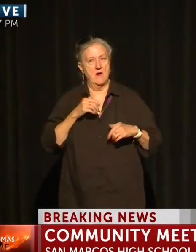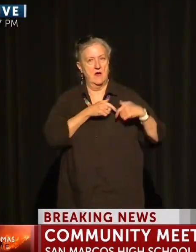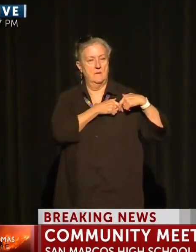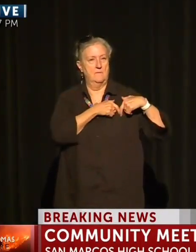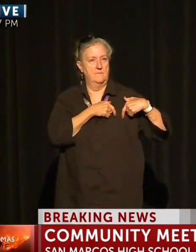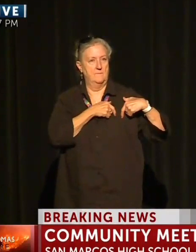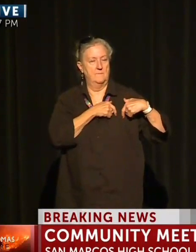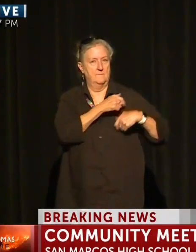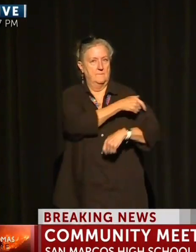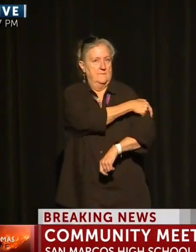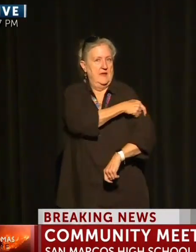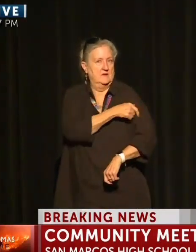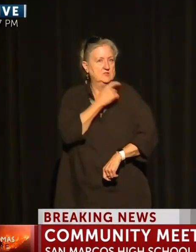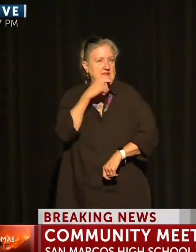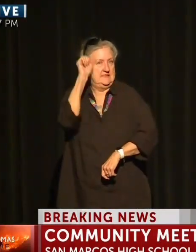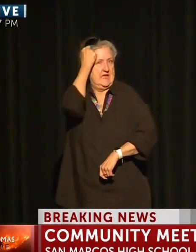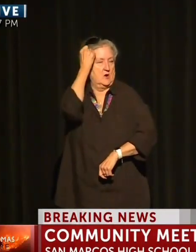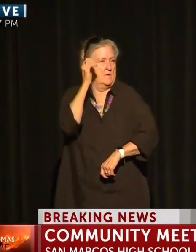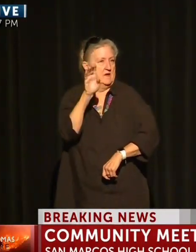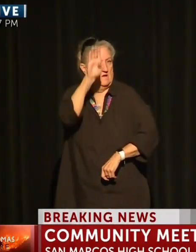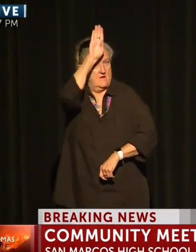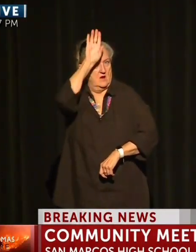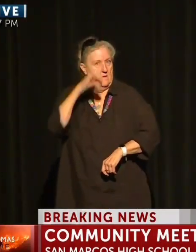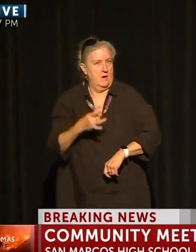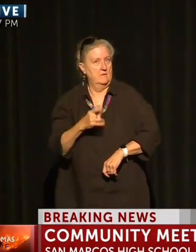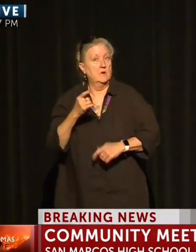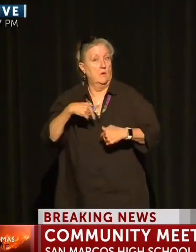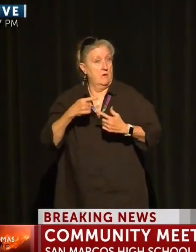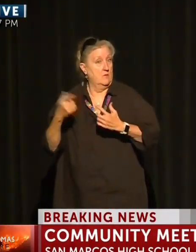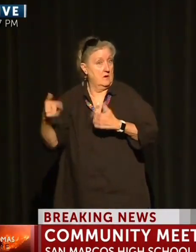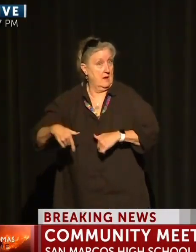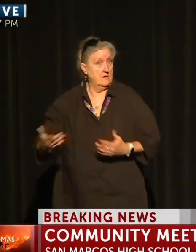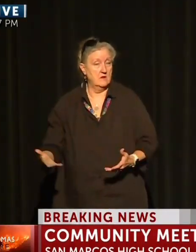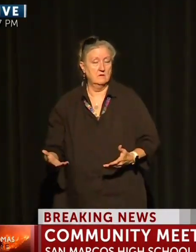says Sacramento Fire Department on the side, but when we're down here,